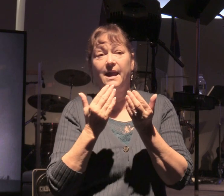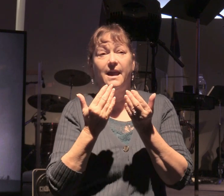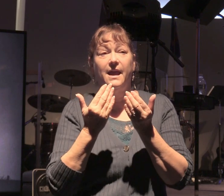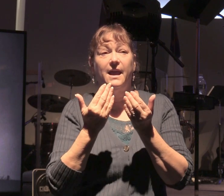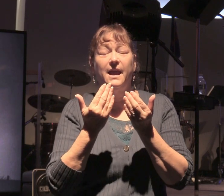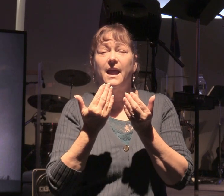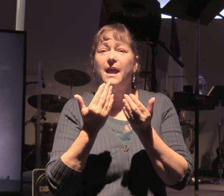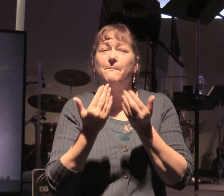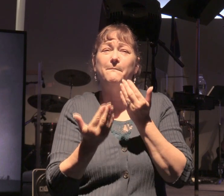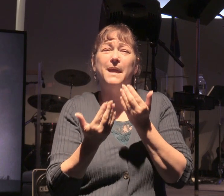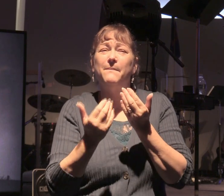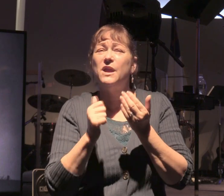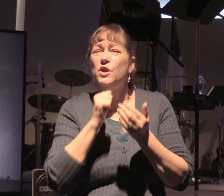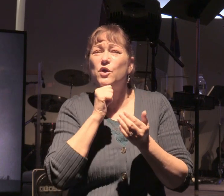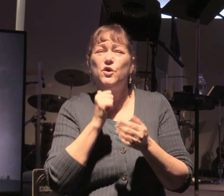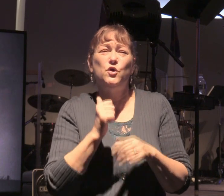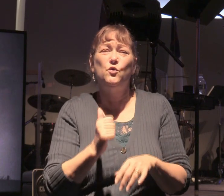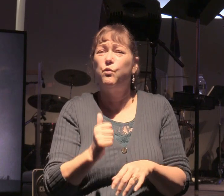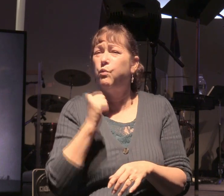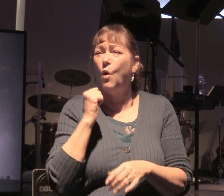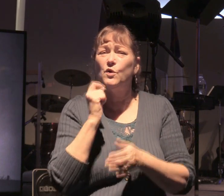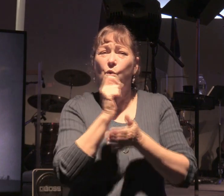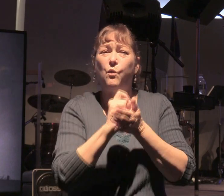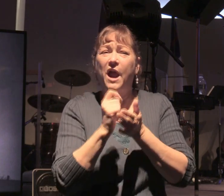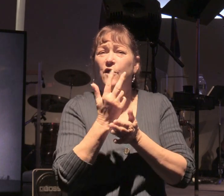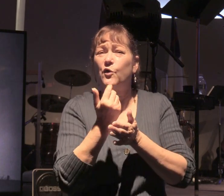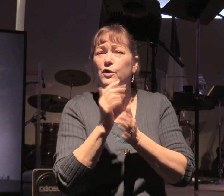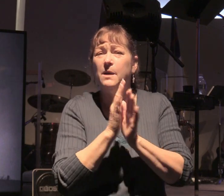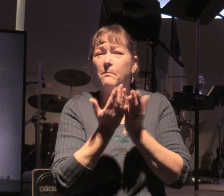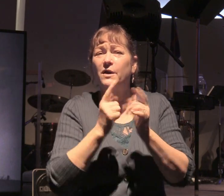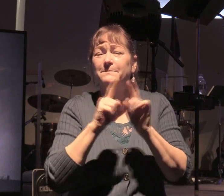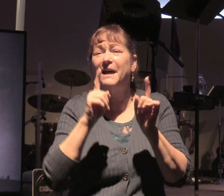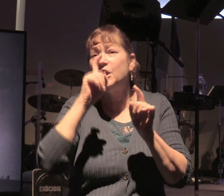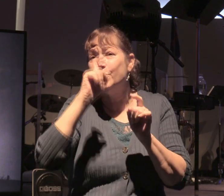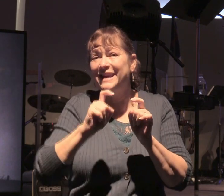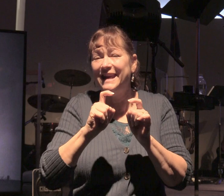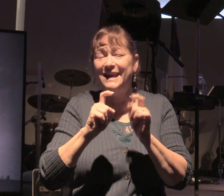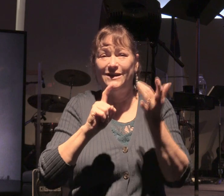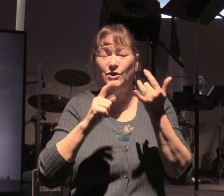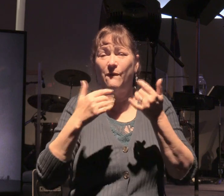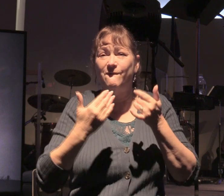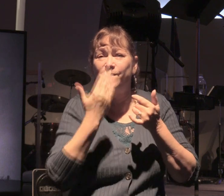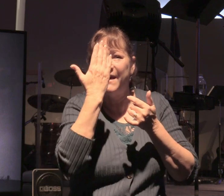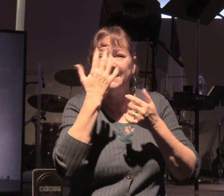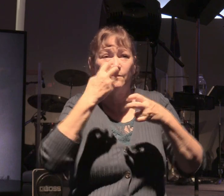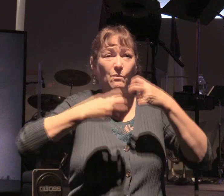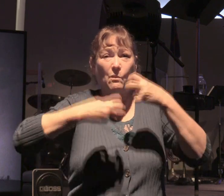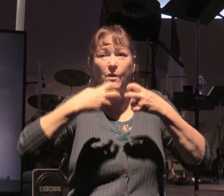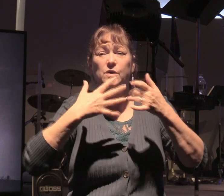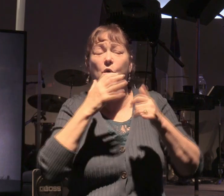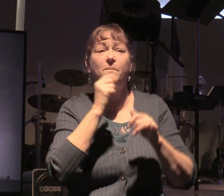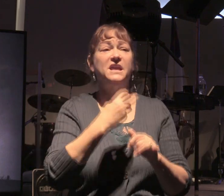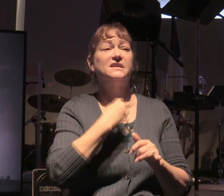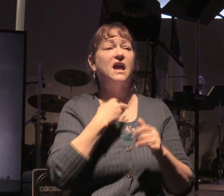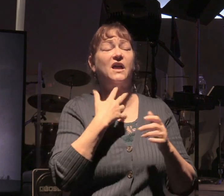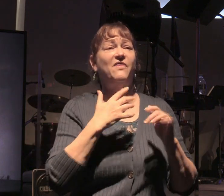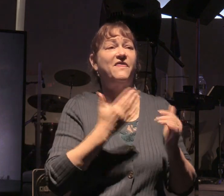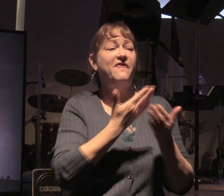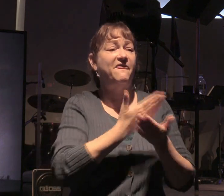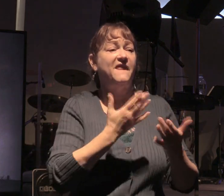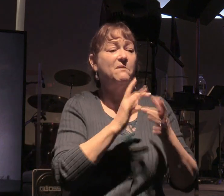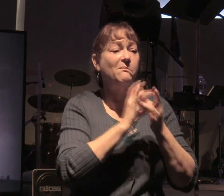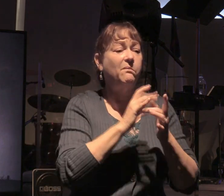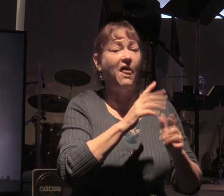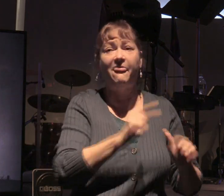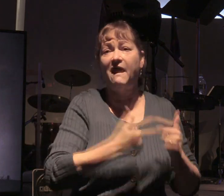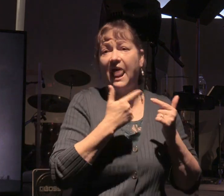write 13 books, but you are needed to take this hill. Don't get caught up in the things of this life, no matter what